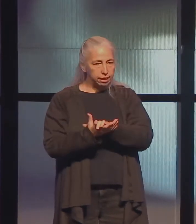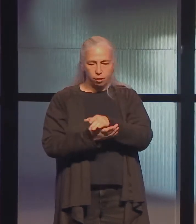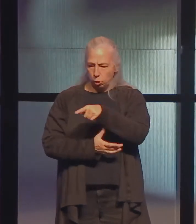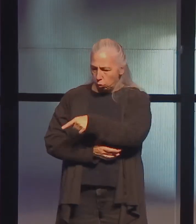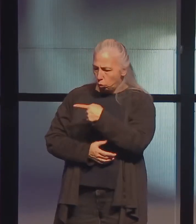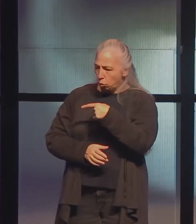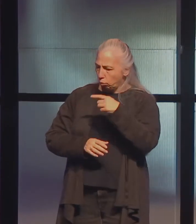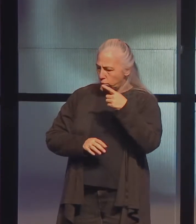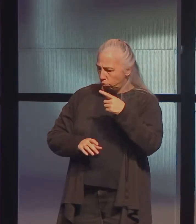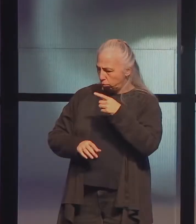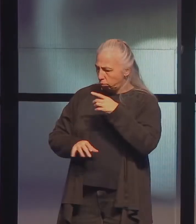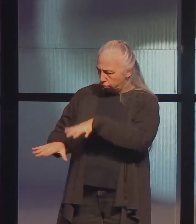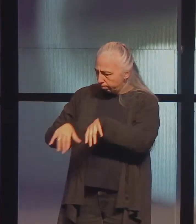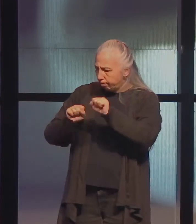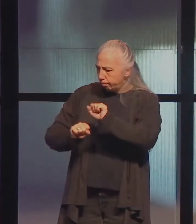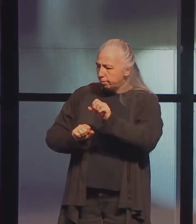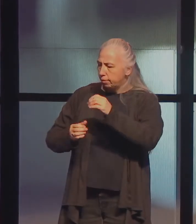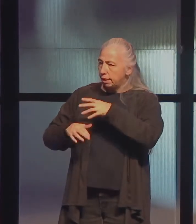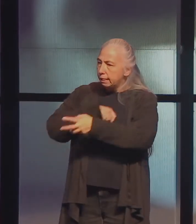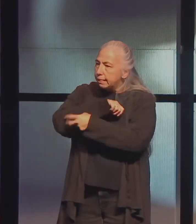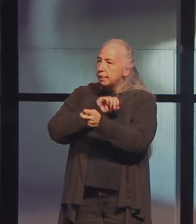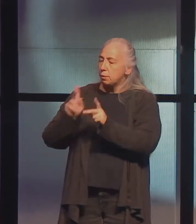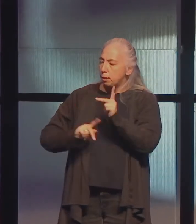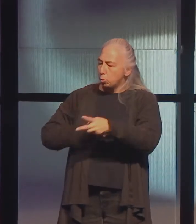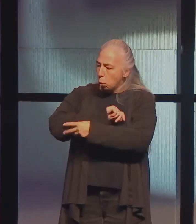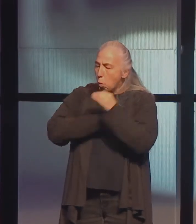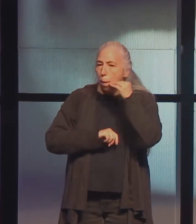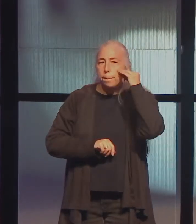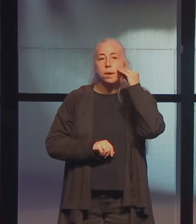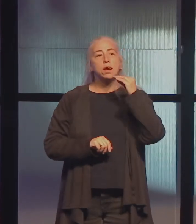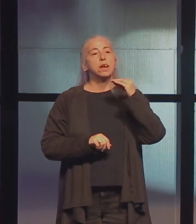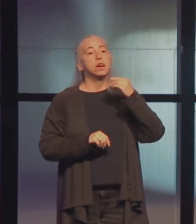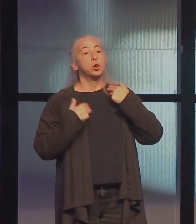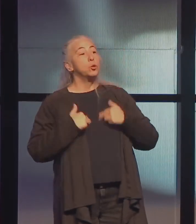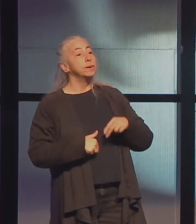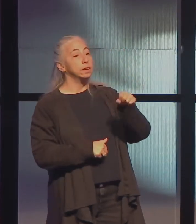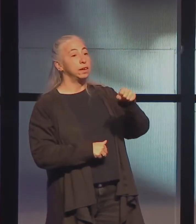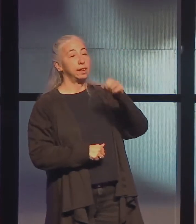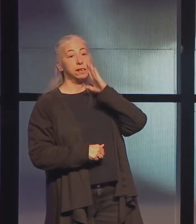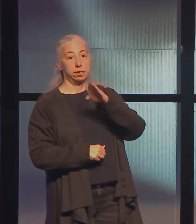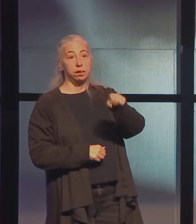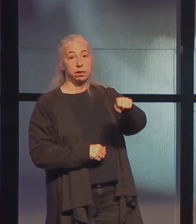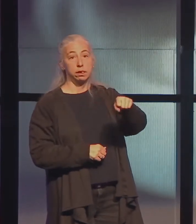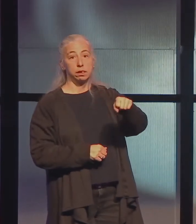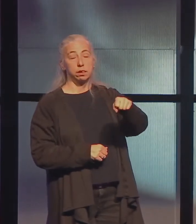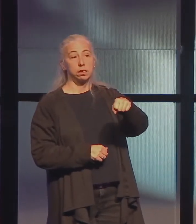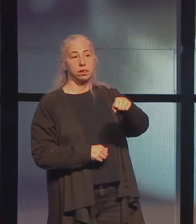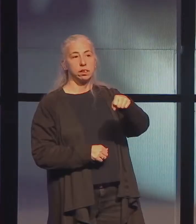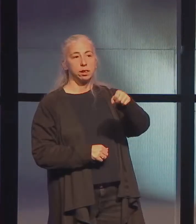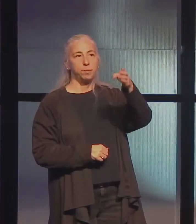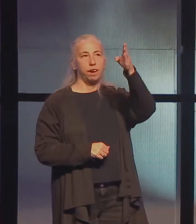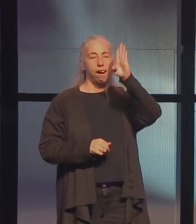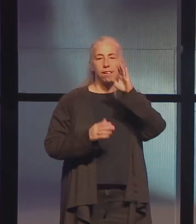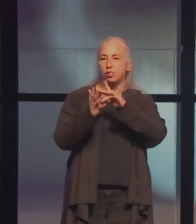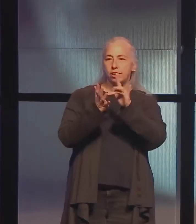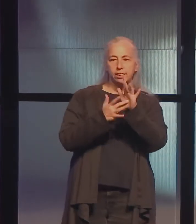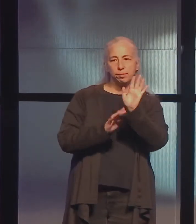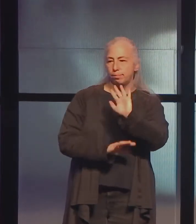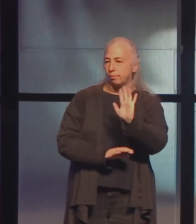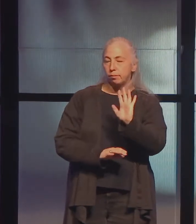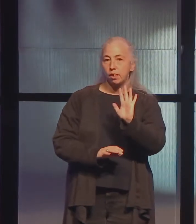homes. But I do believe humans do that. That's a truthful statement. And we say God told